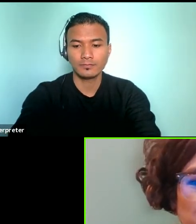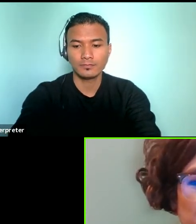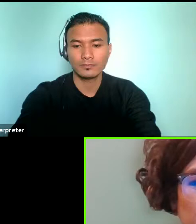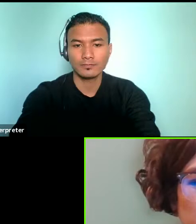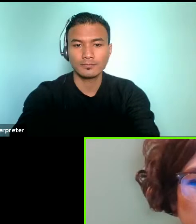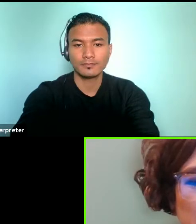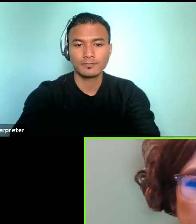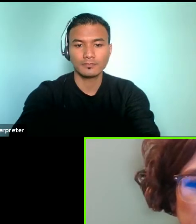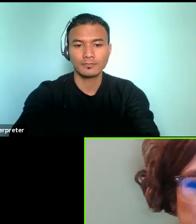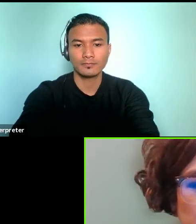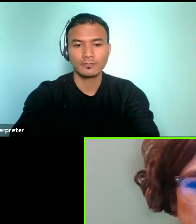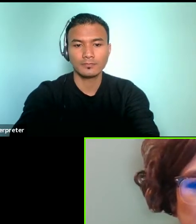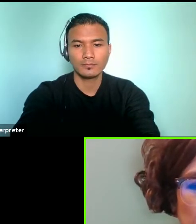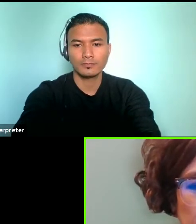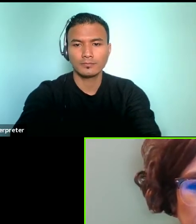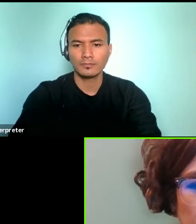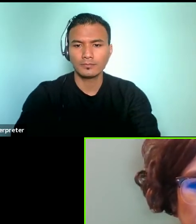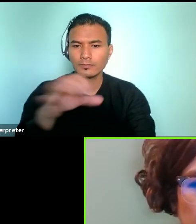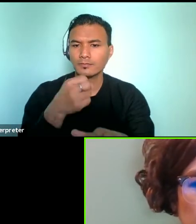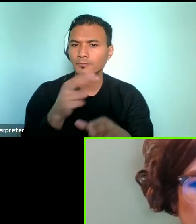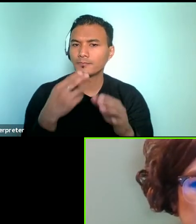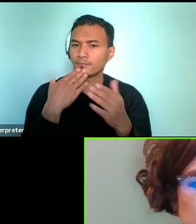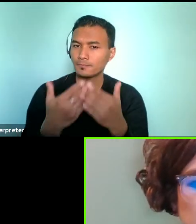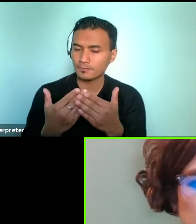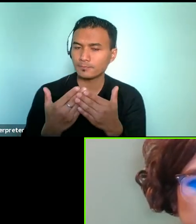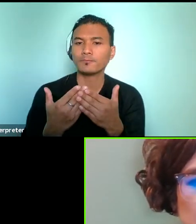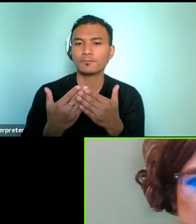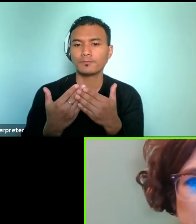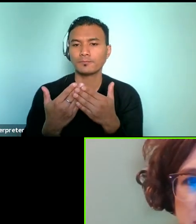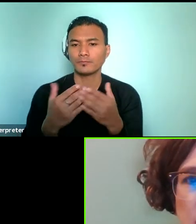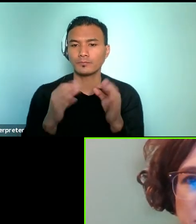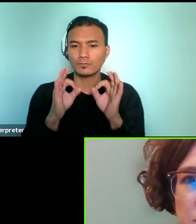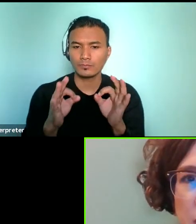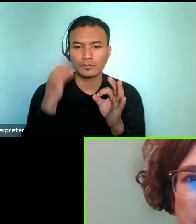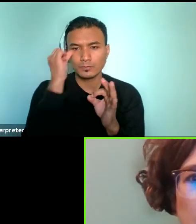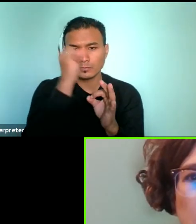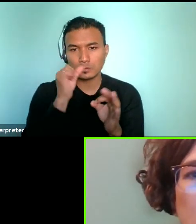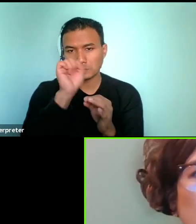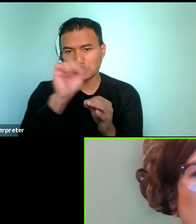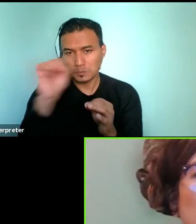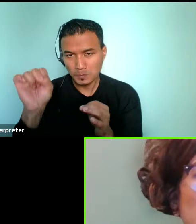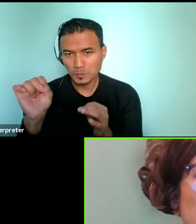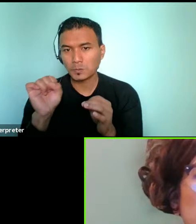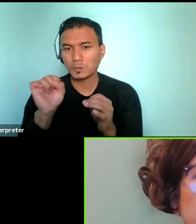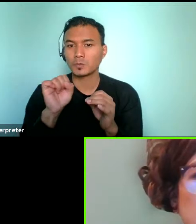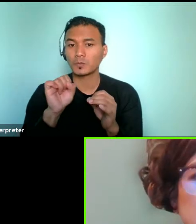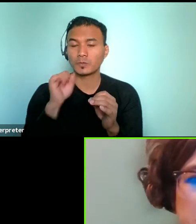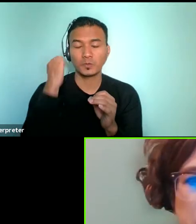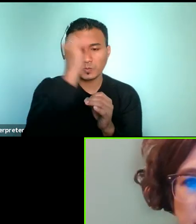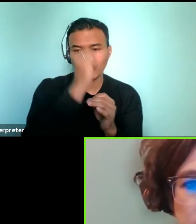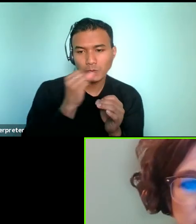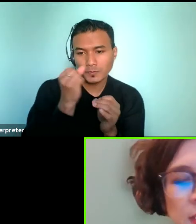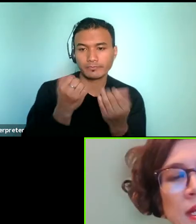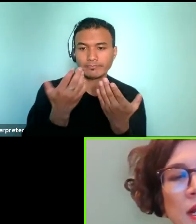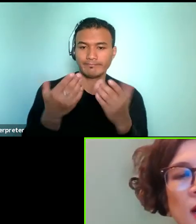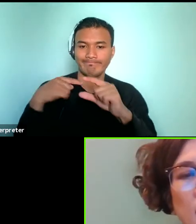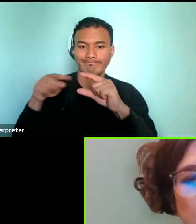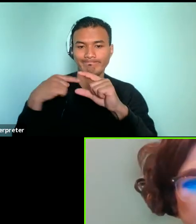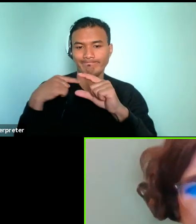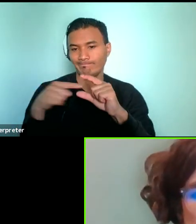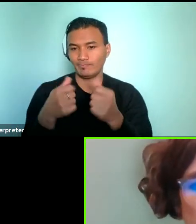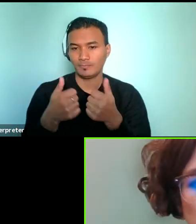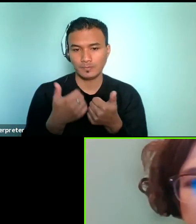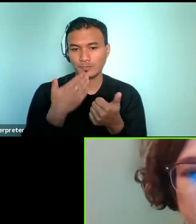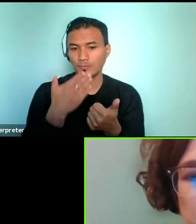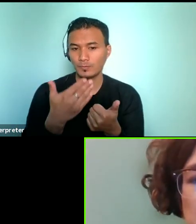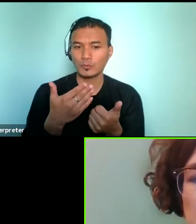Yes, it would be great if you can introduce yourself via the chat.